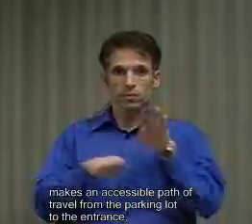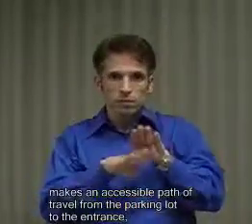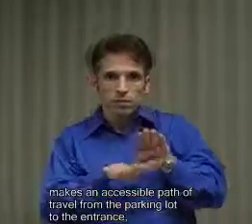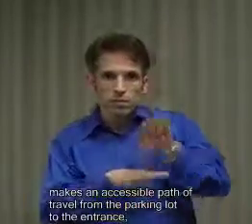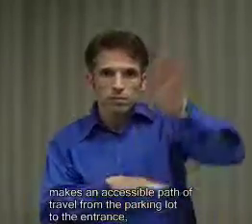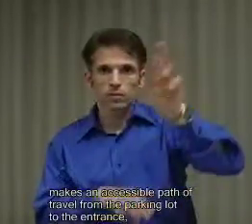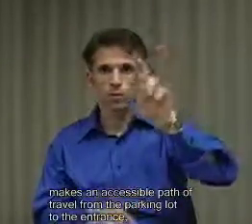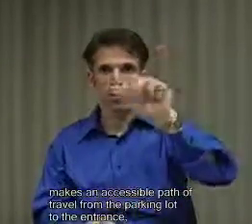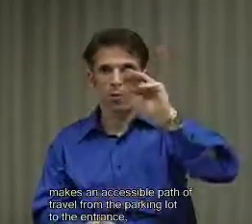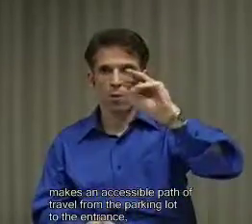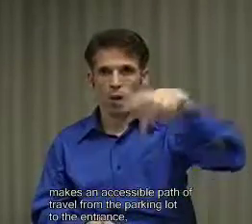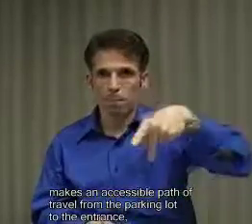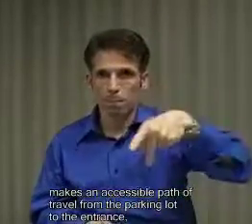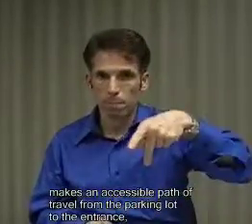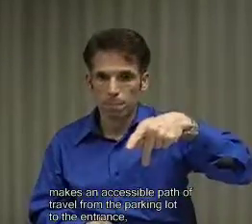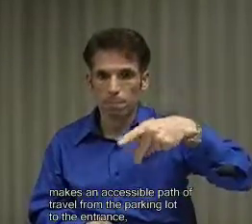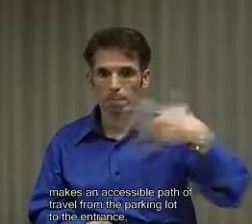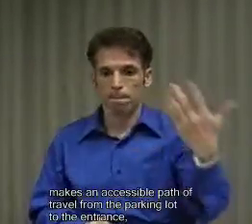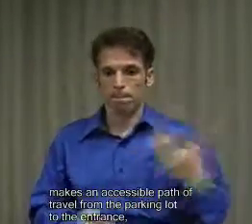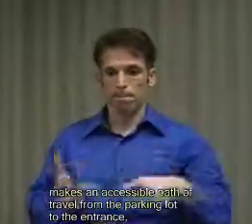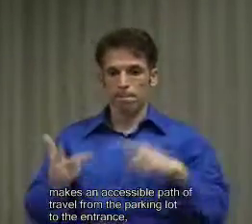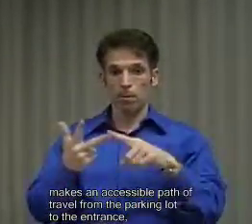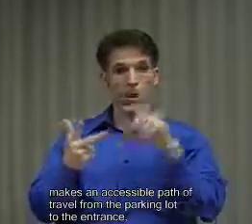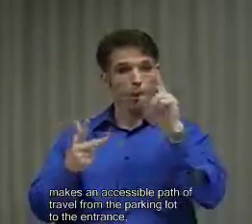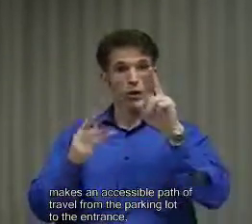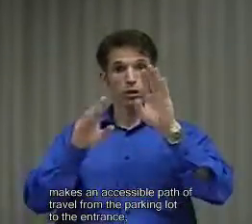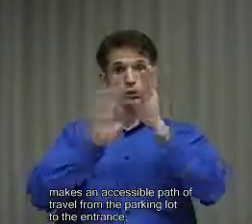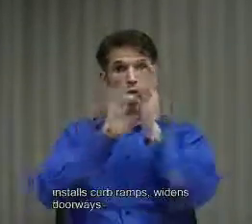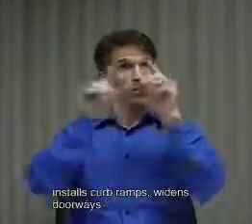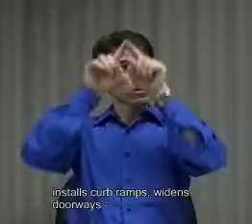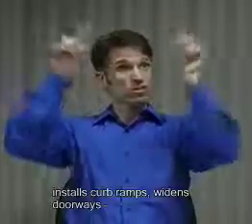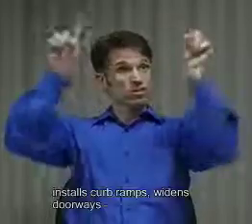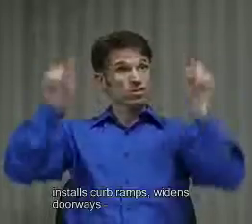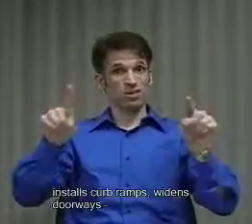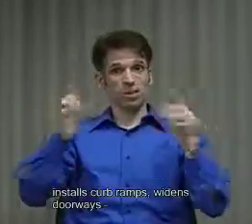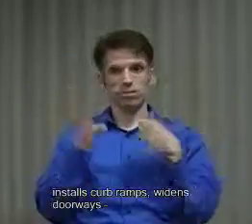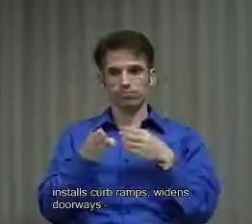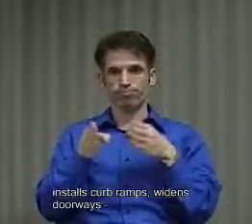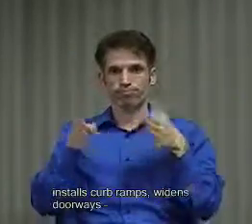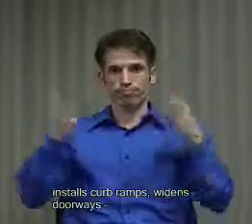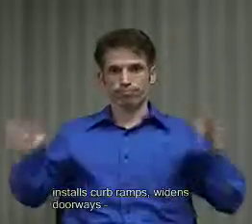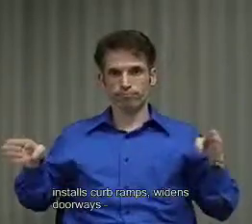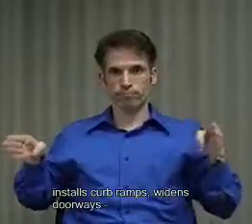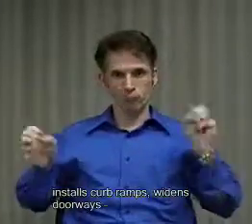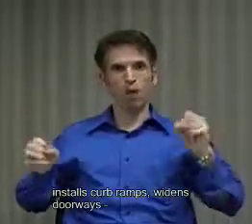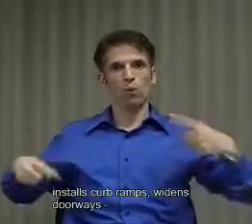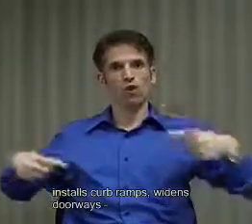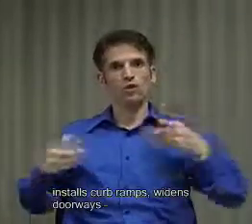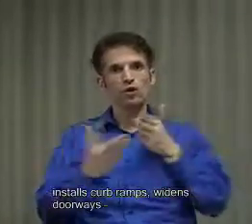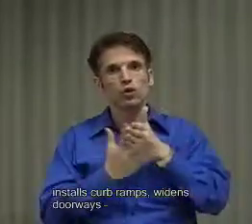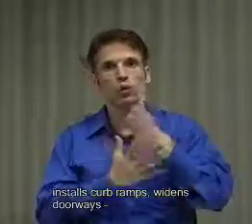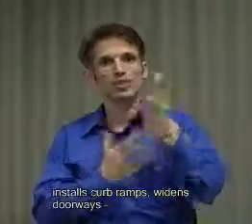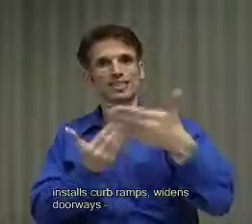accessible path of travel from the parking lot to the entrance, installs curb ramps, widens doorways,